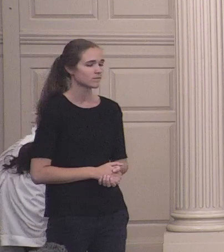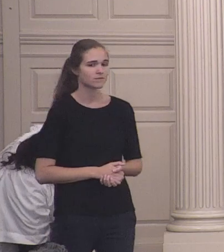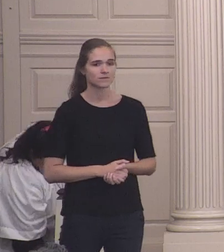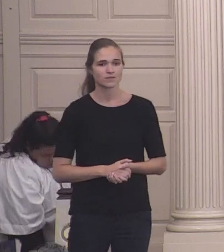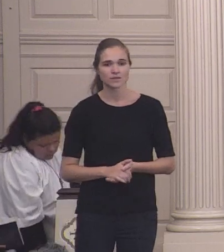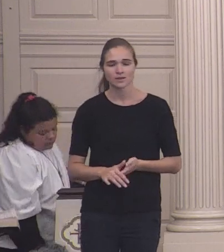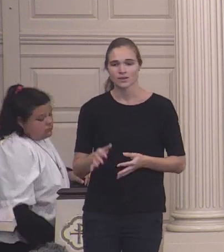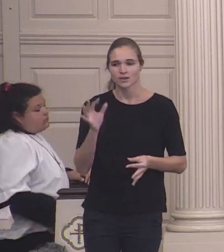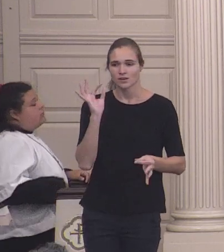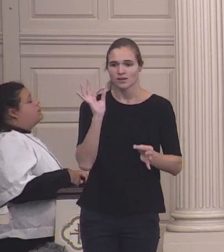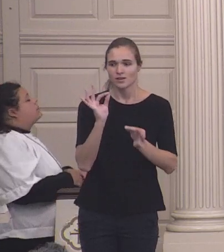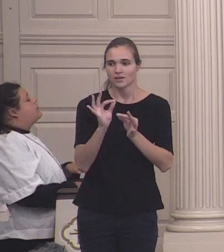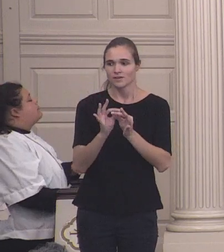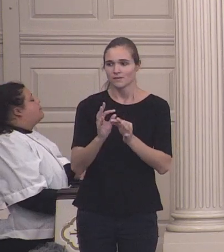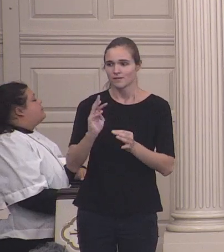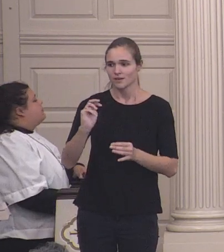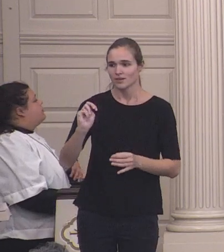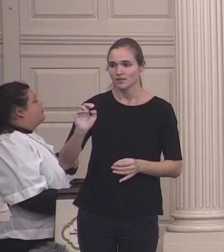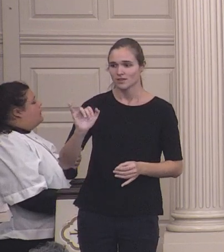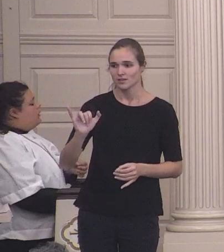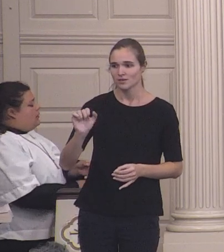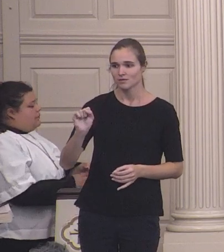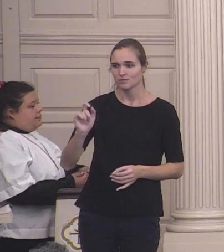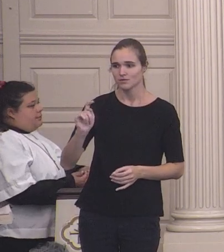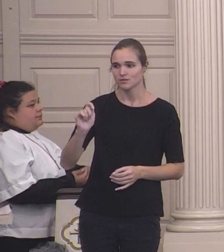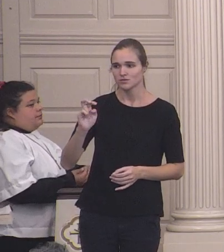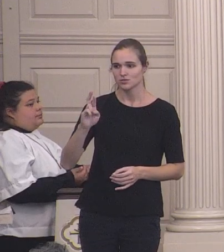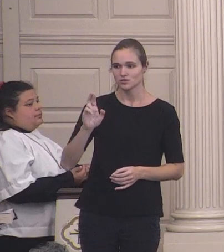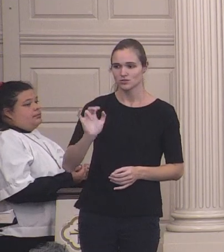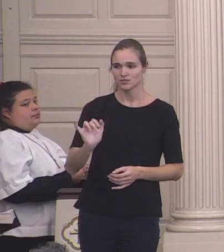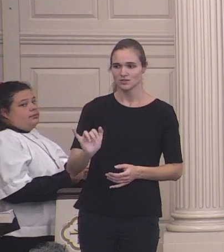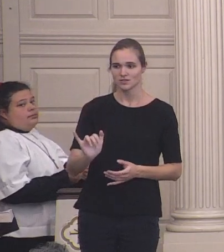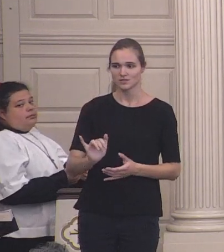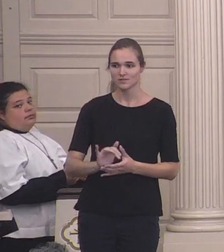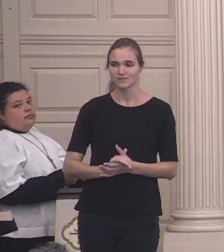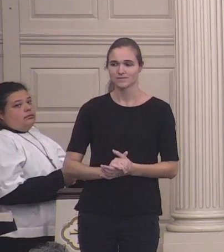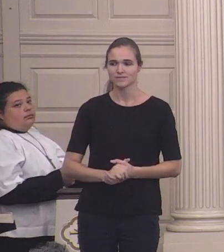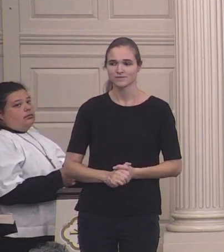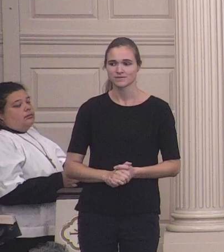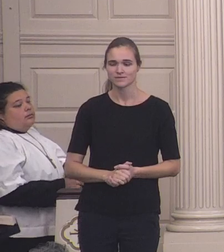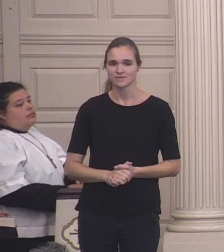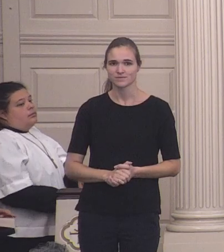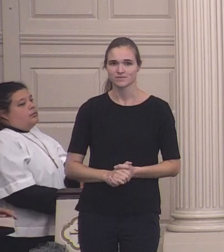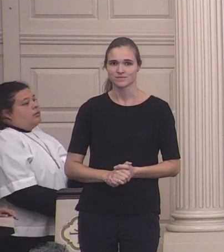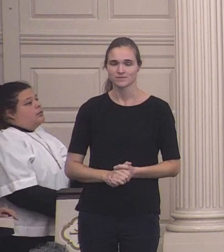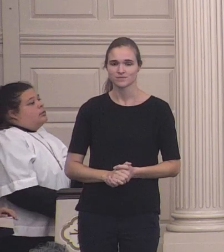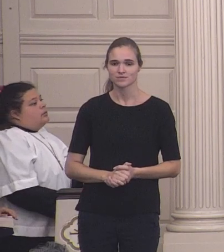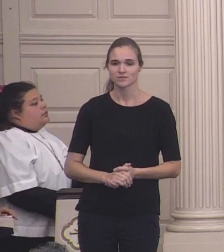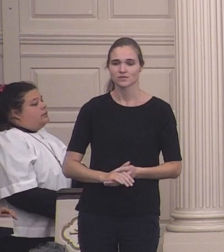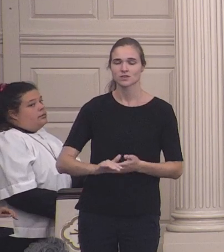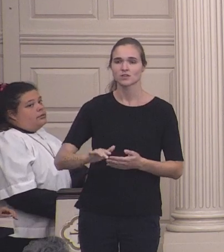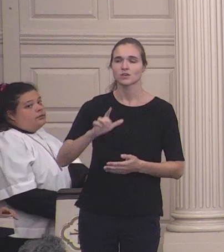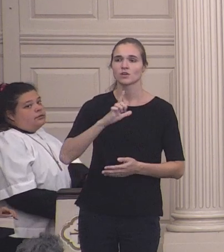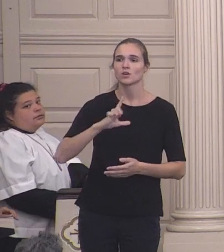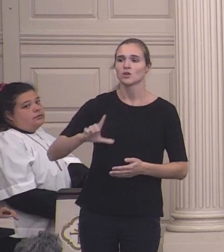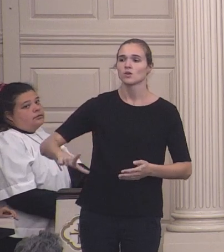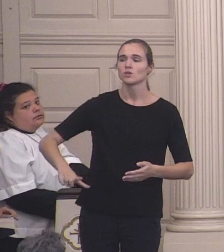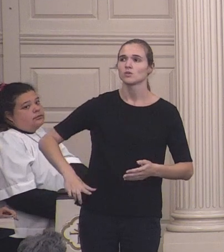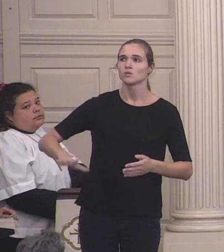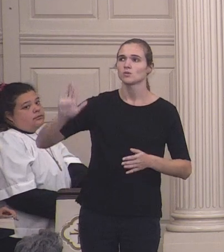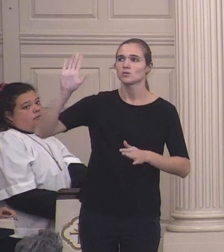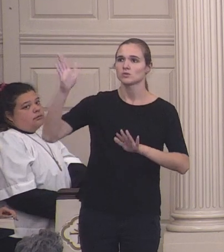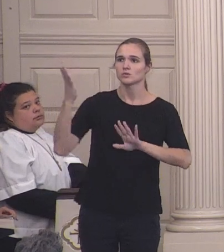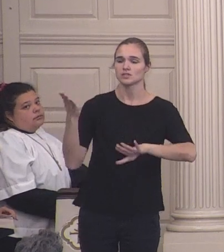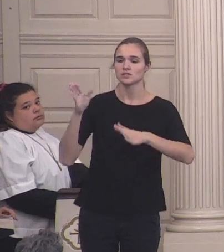The mystery of faith. We proclaim your death,